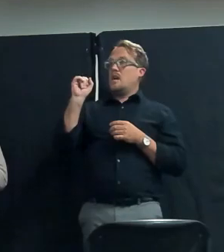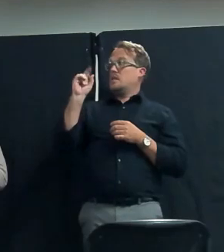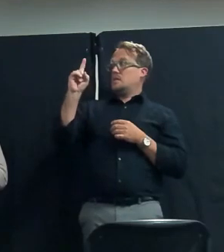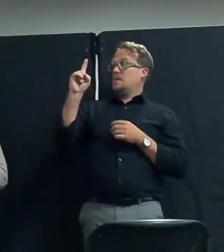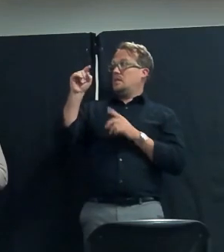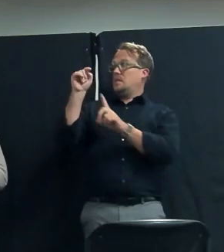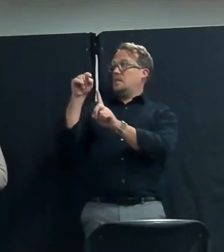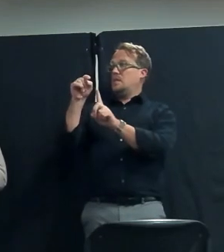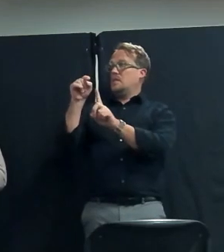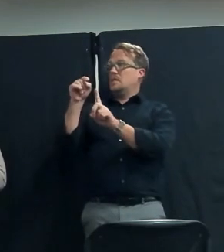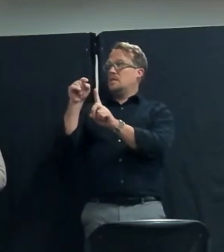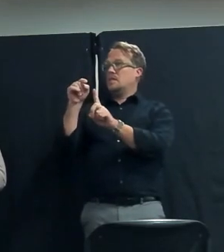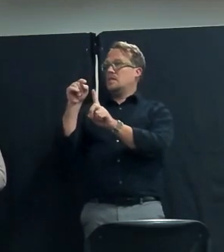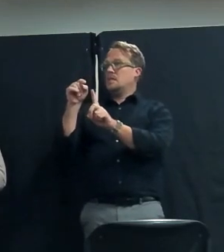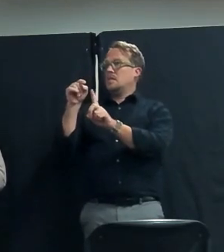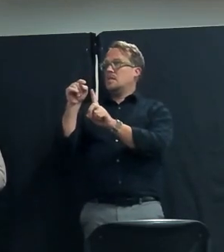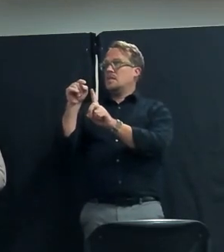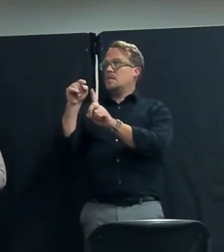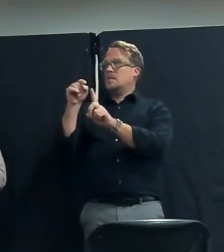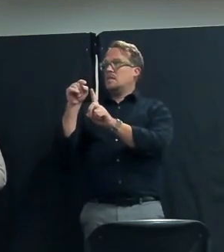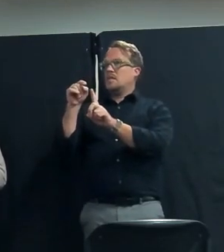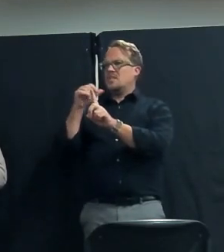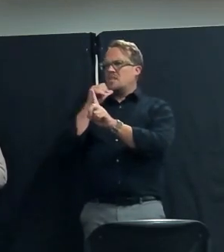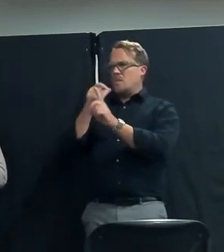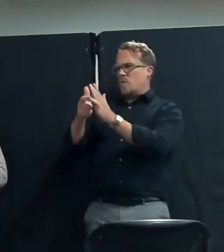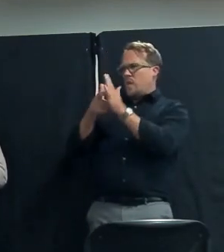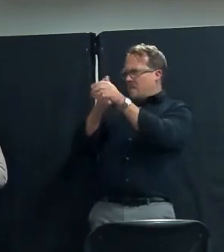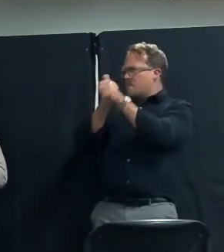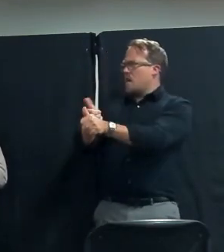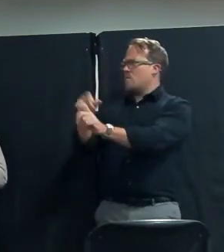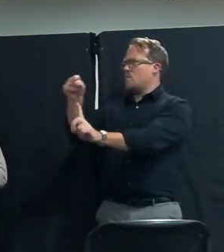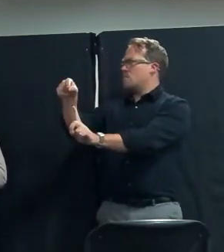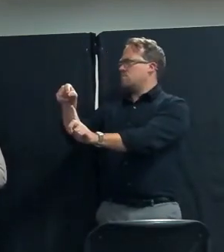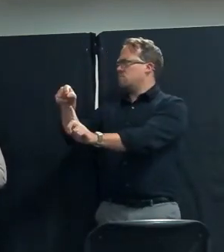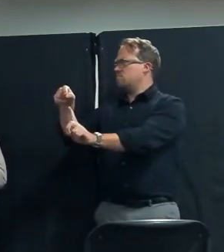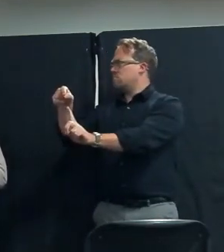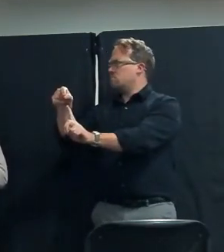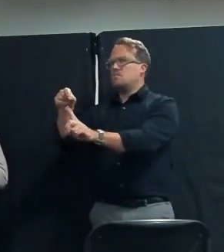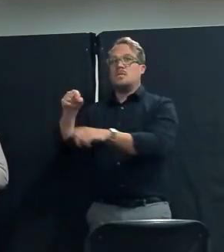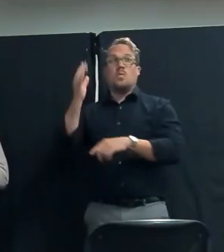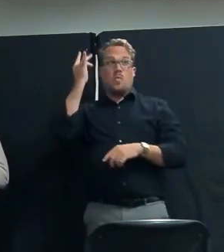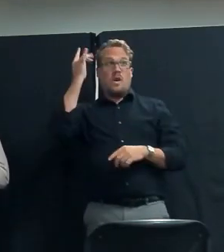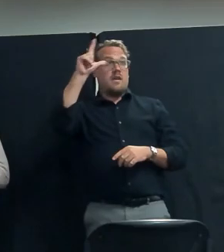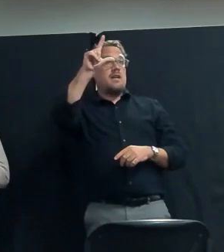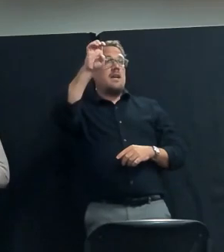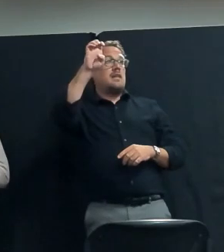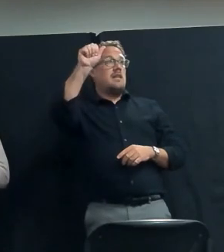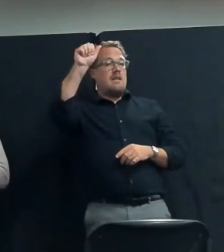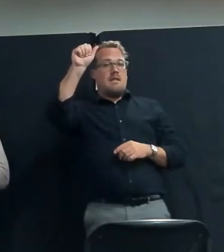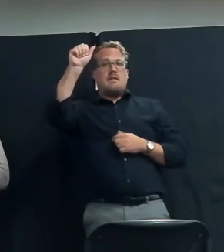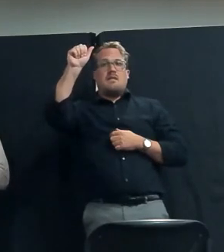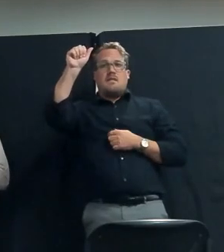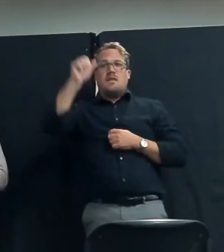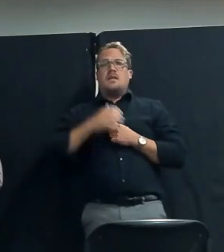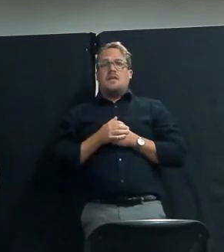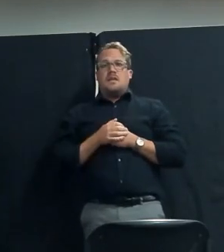ISD is not held accountable to that because the LEAs own